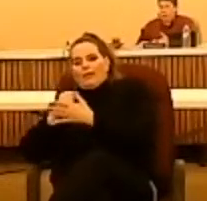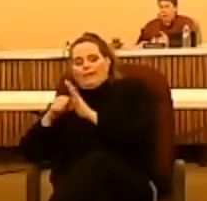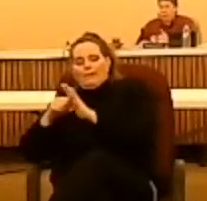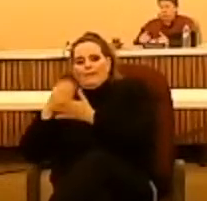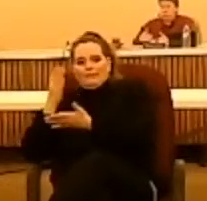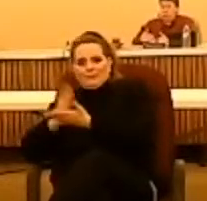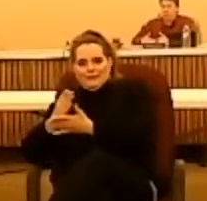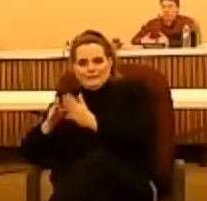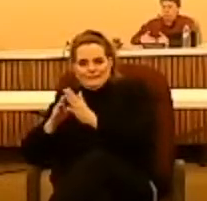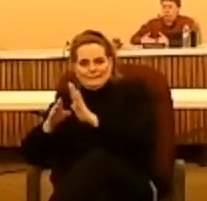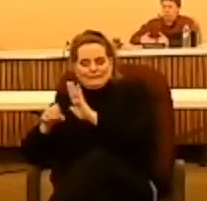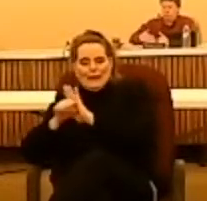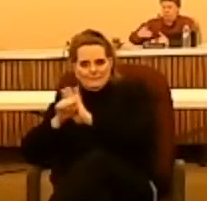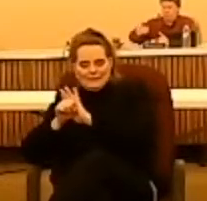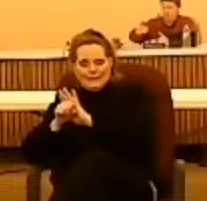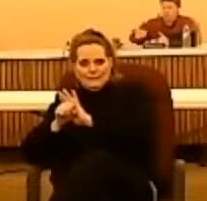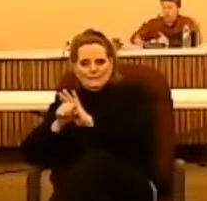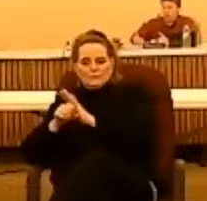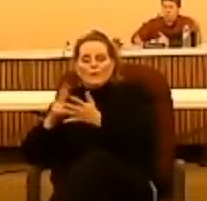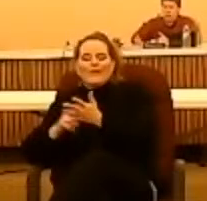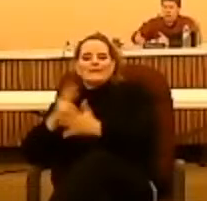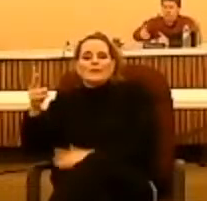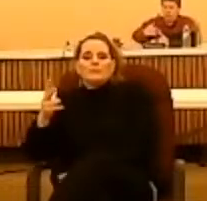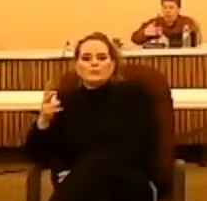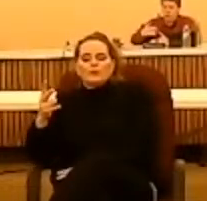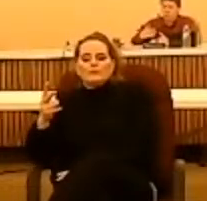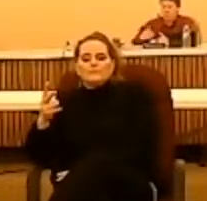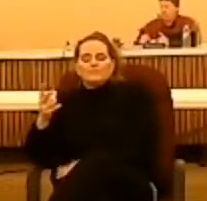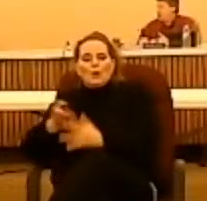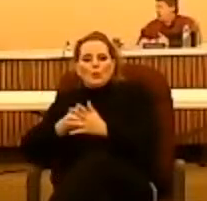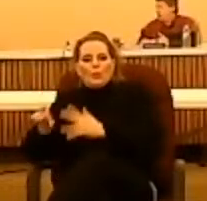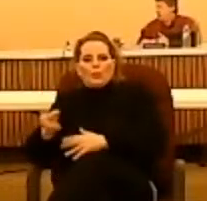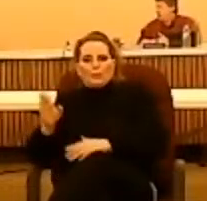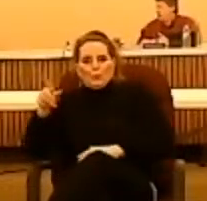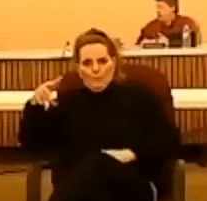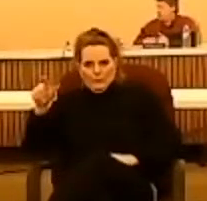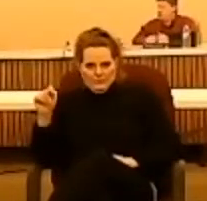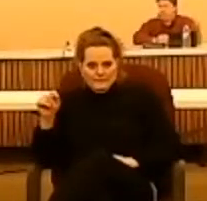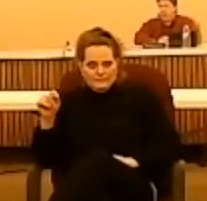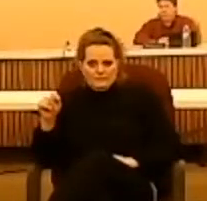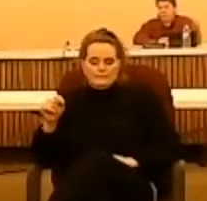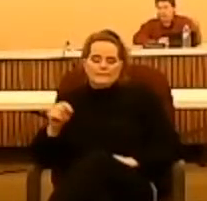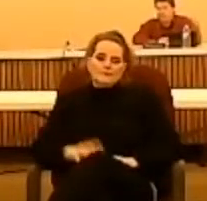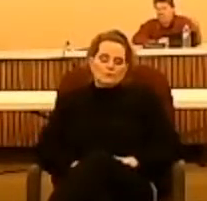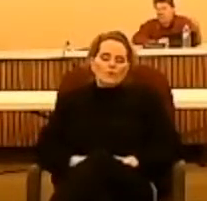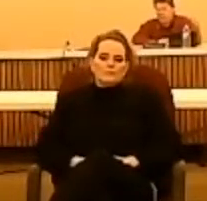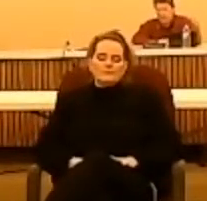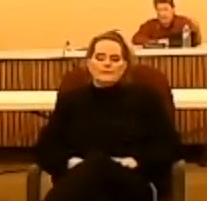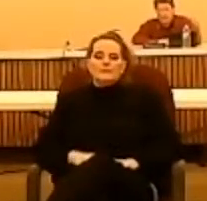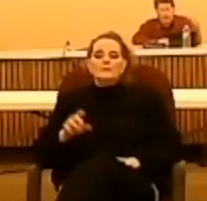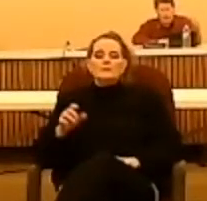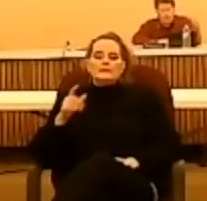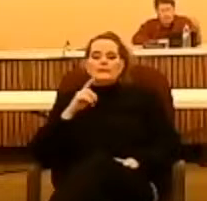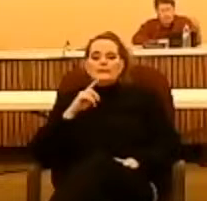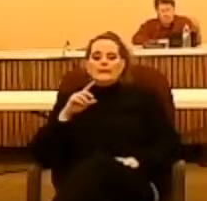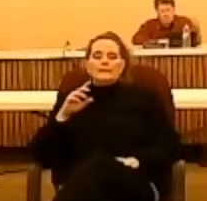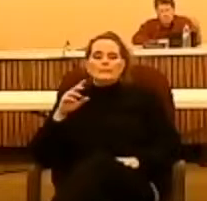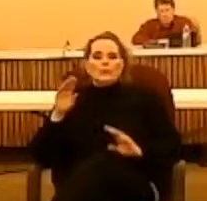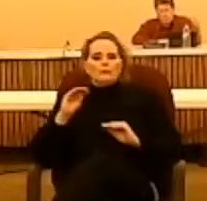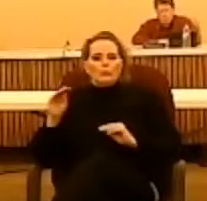there, which also shortens the cycle time for the other two directions. So